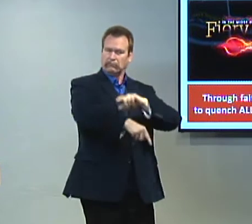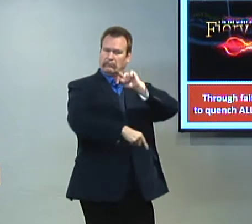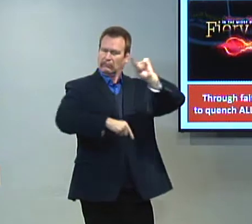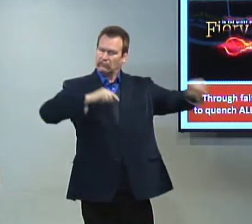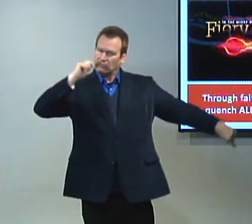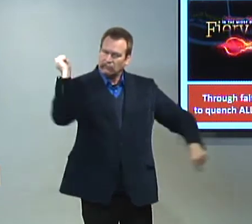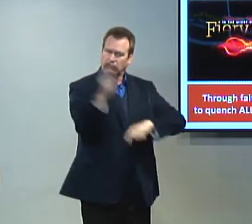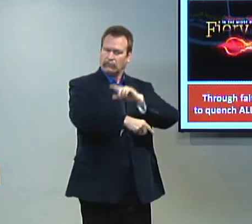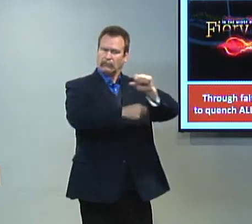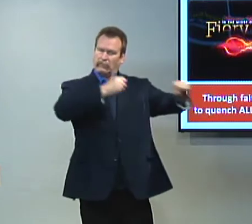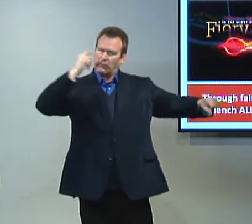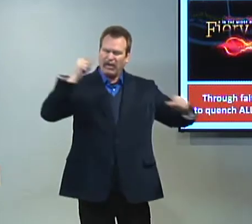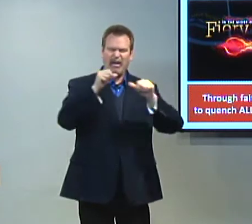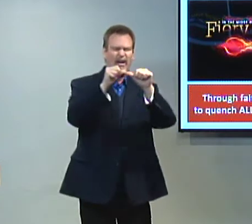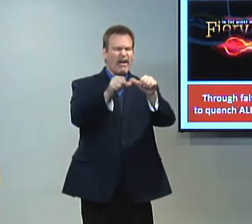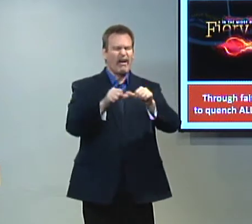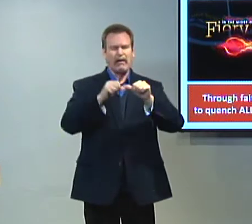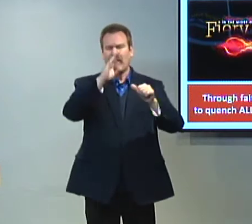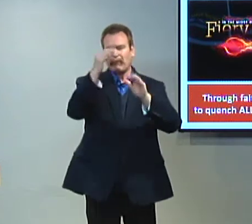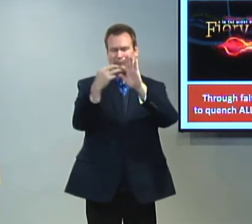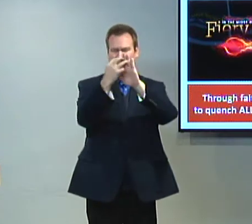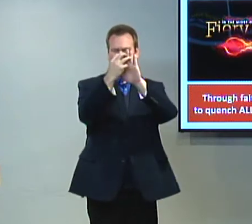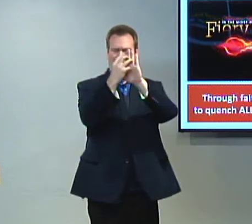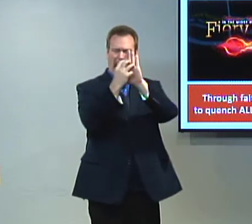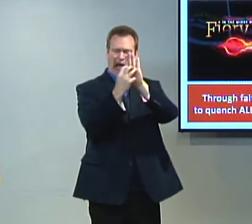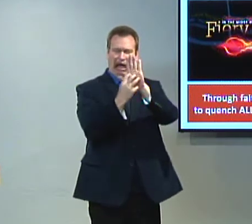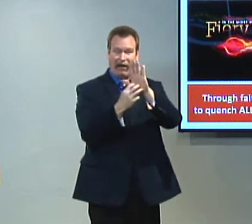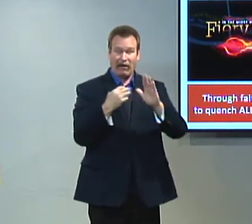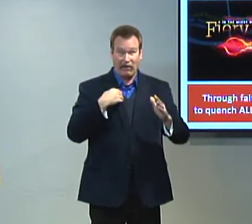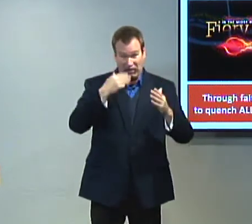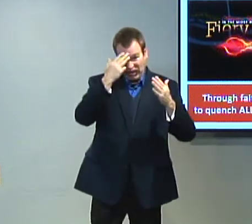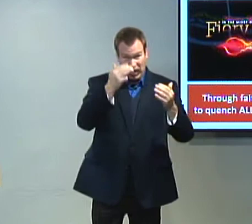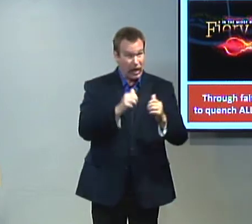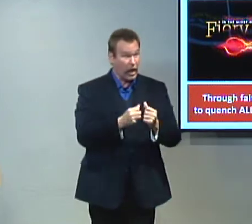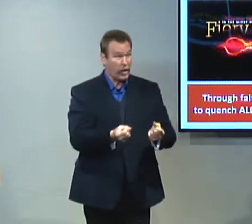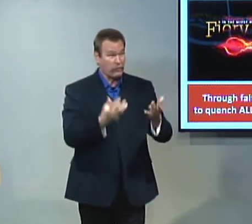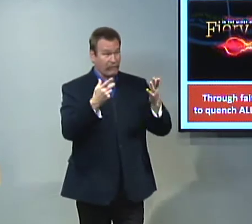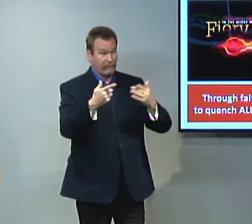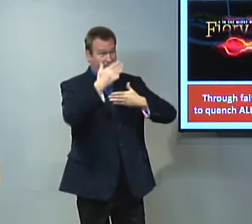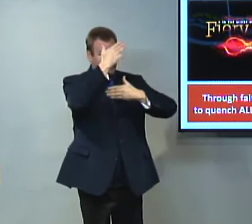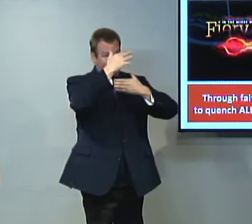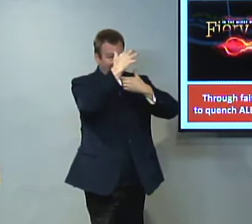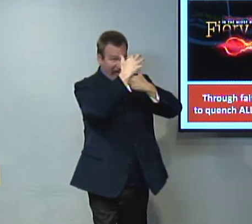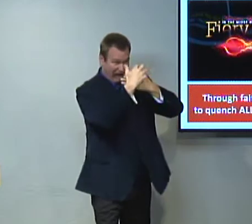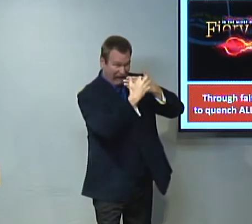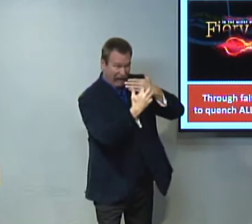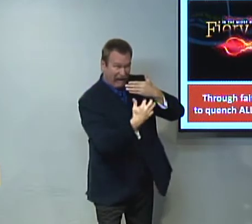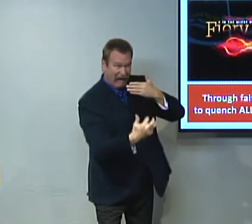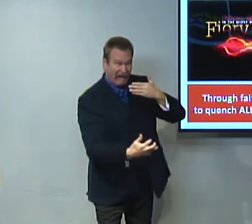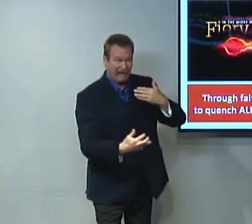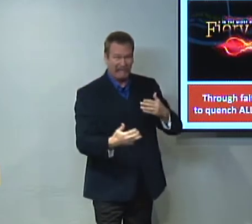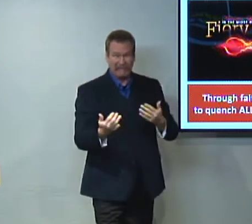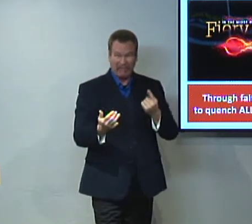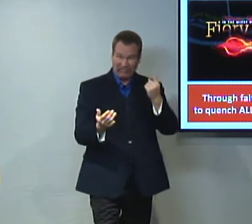And we must continue with our defense against the enemy. No matter how scarred our shield